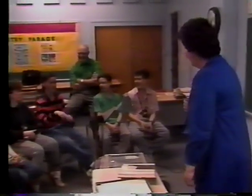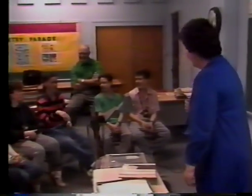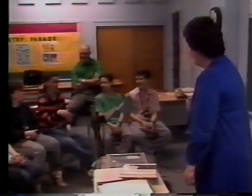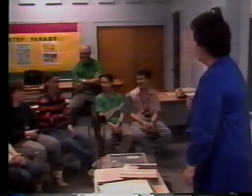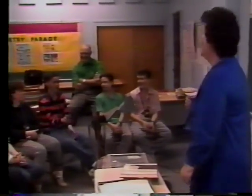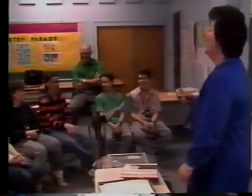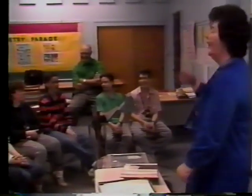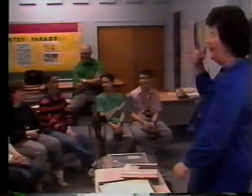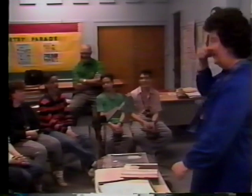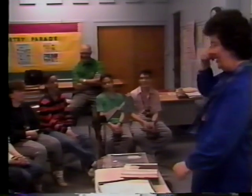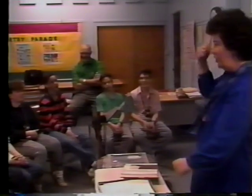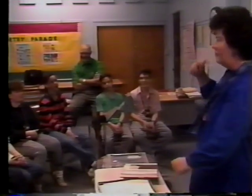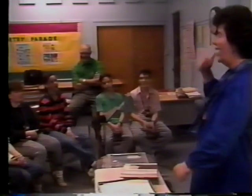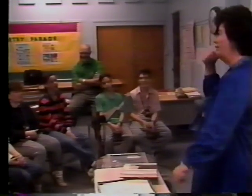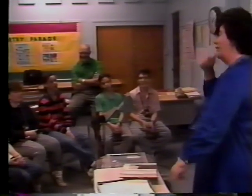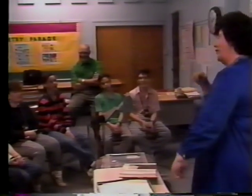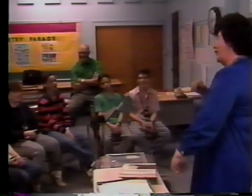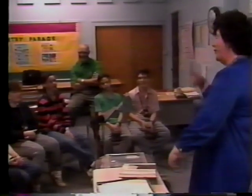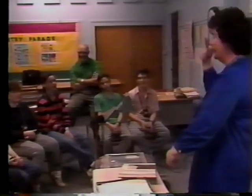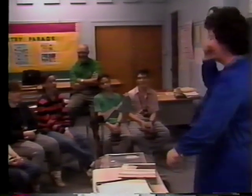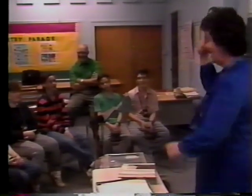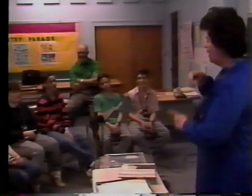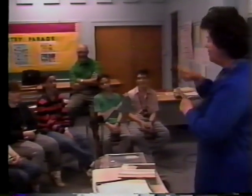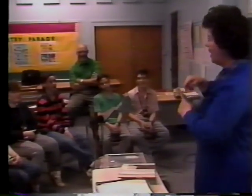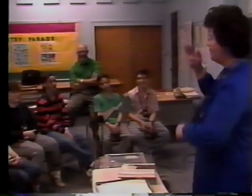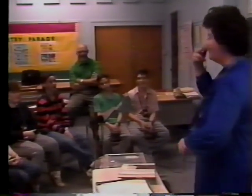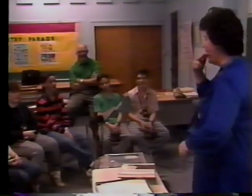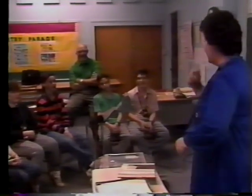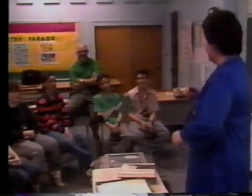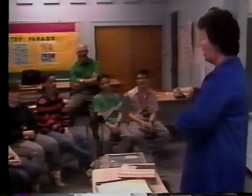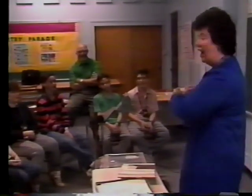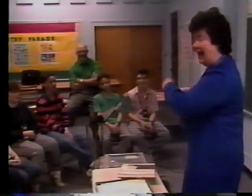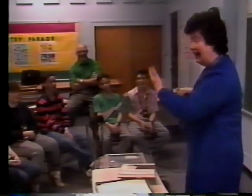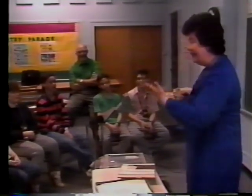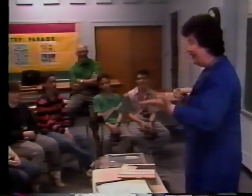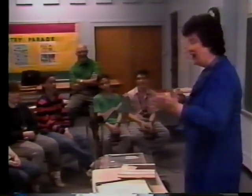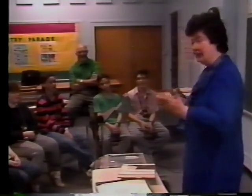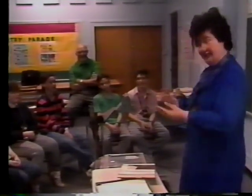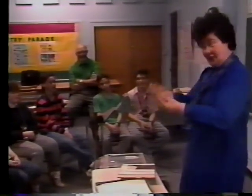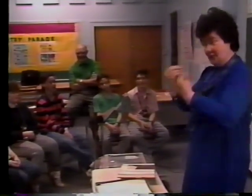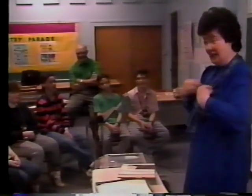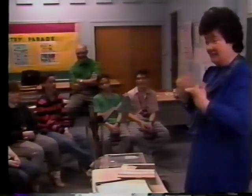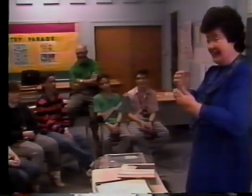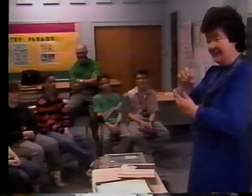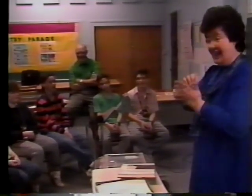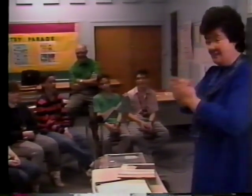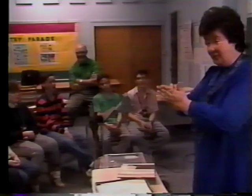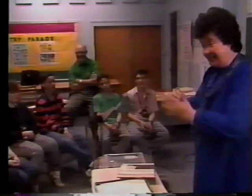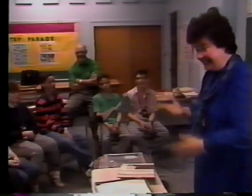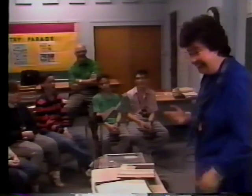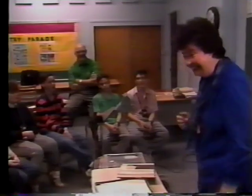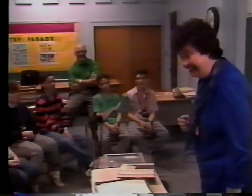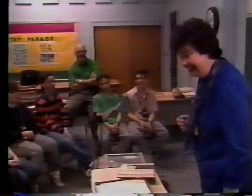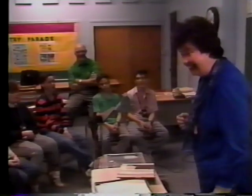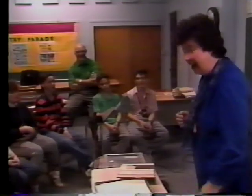fun. Think about the girls, think about fun. Anything else? Can you give me examples